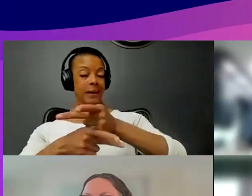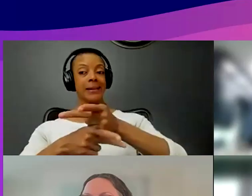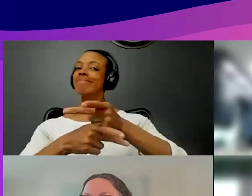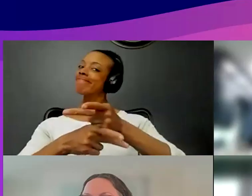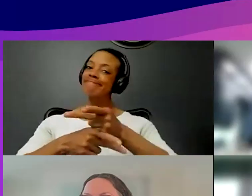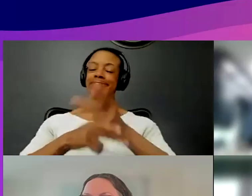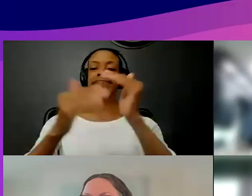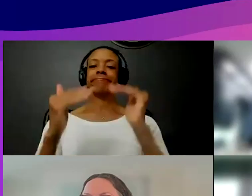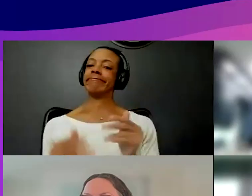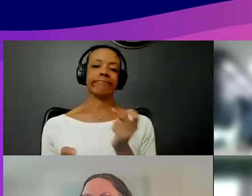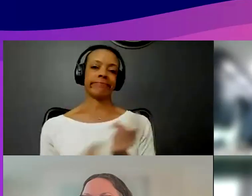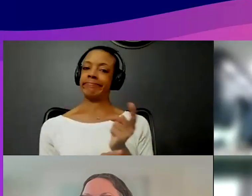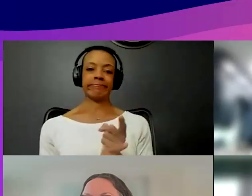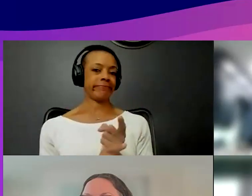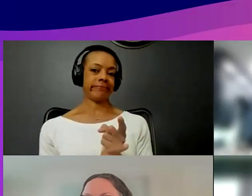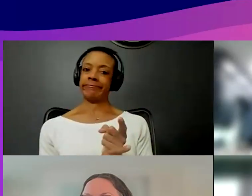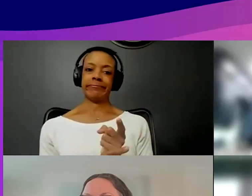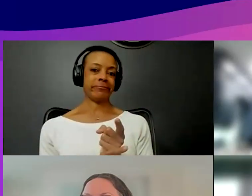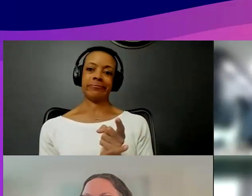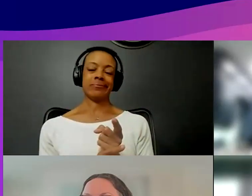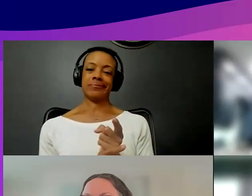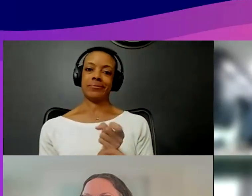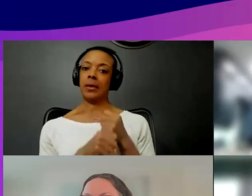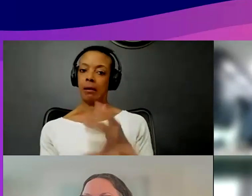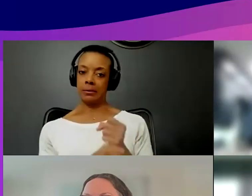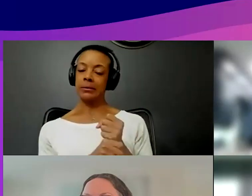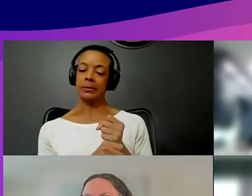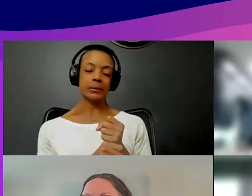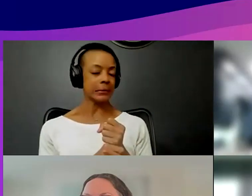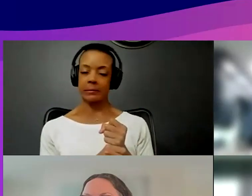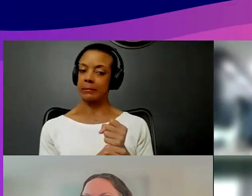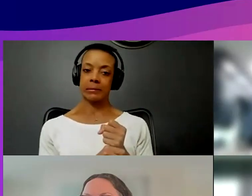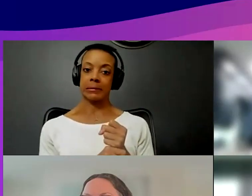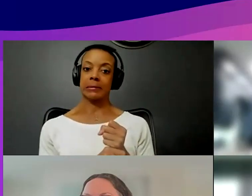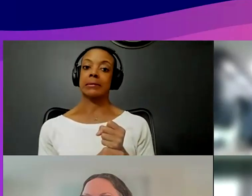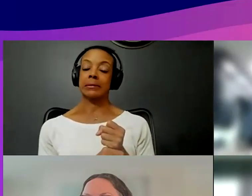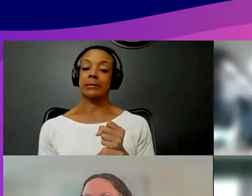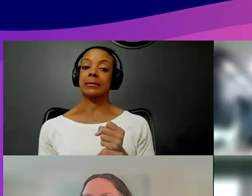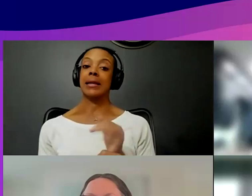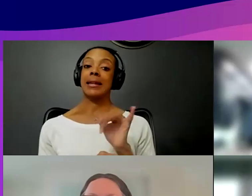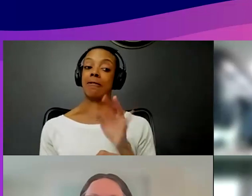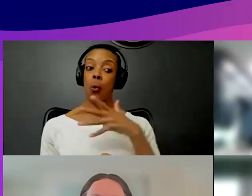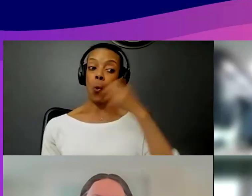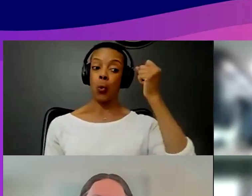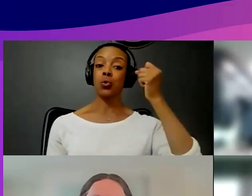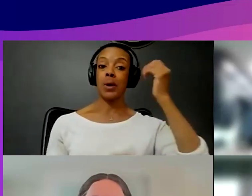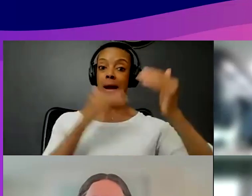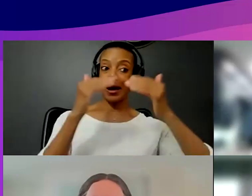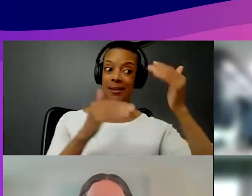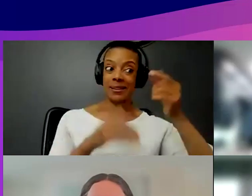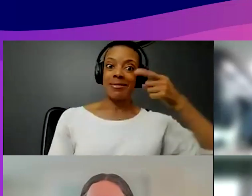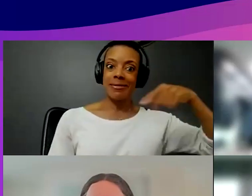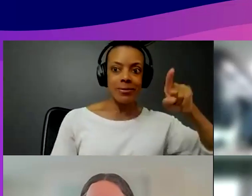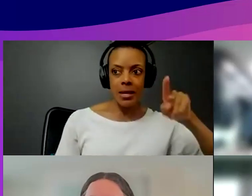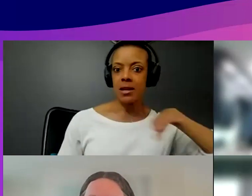appropriate. And at the same time, if also the older adults you're taking care of is frustrated because they're sick